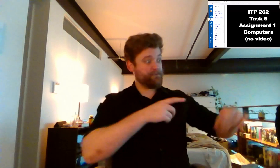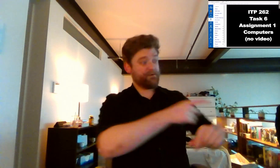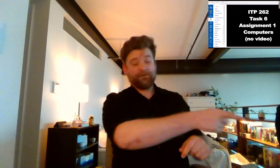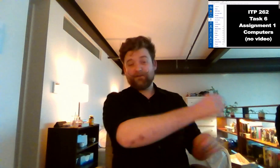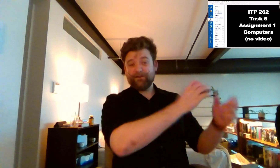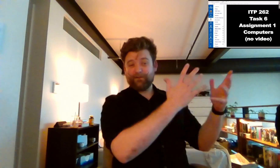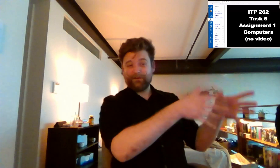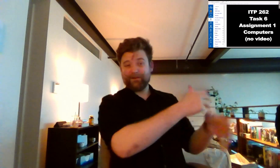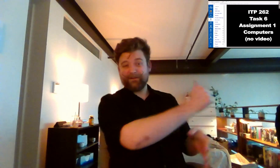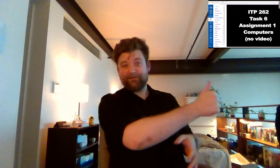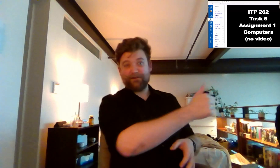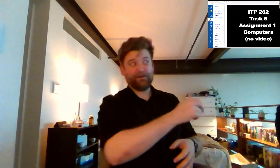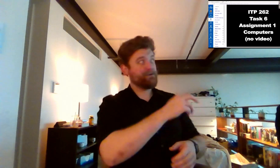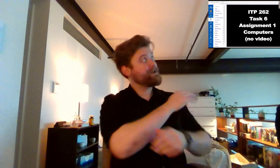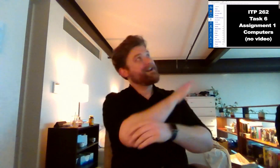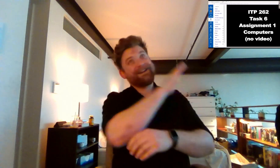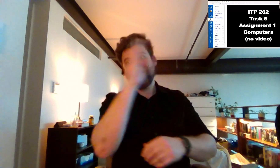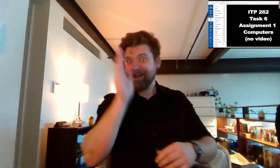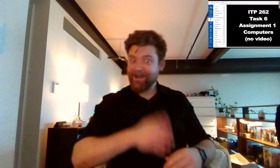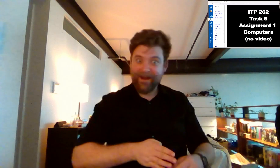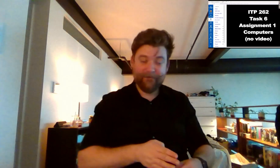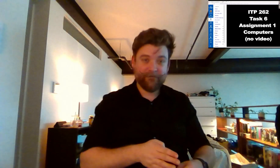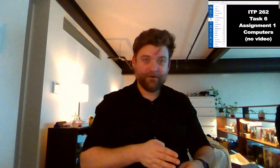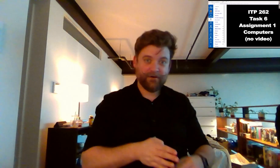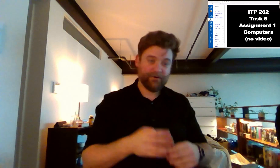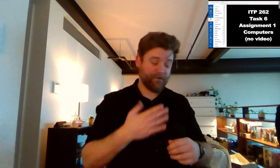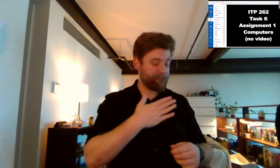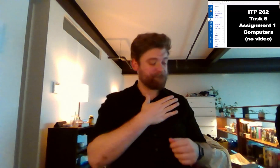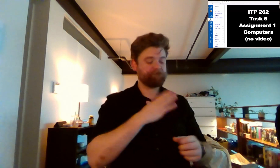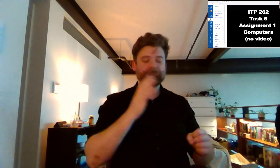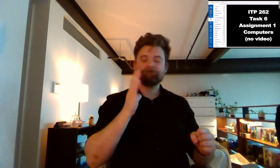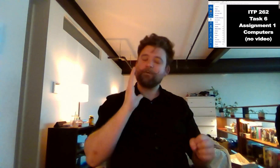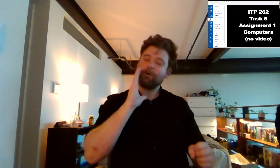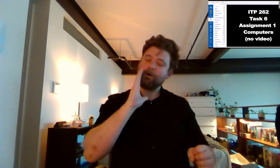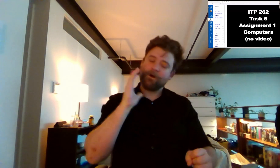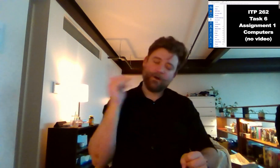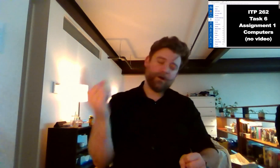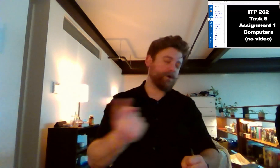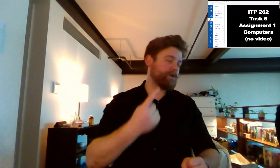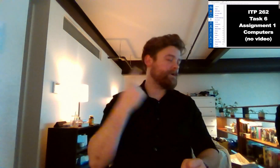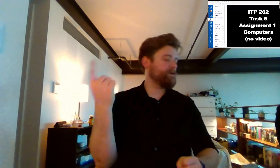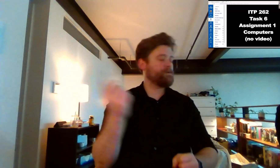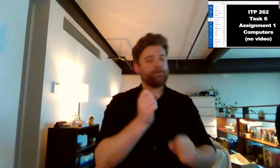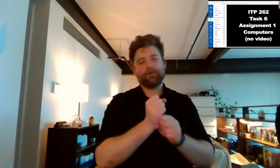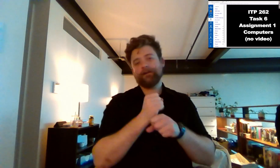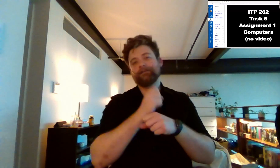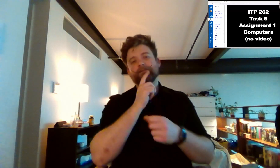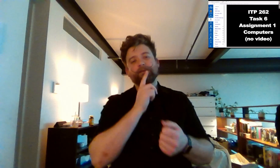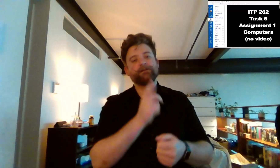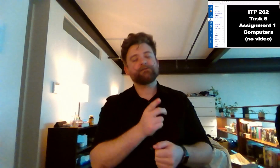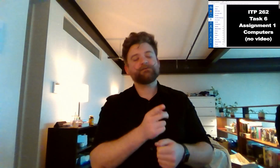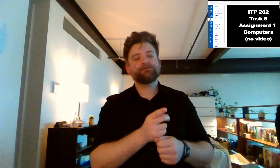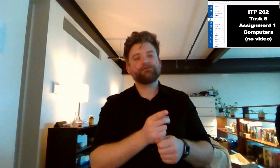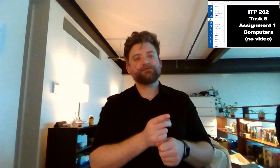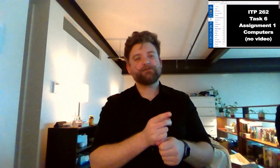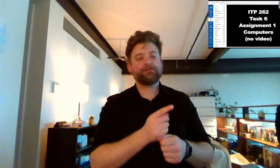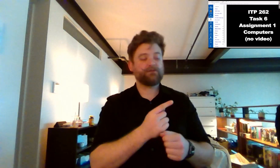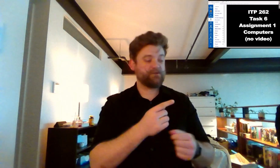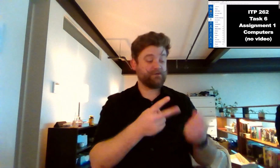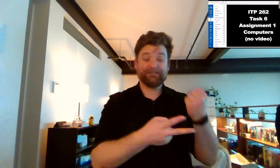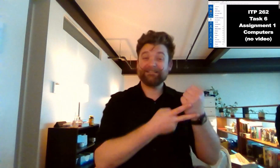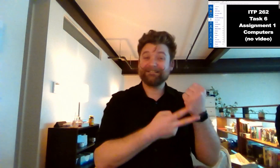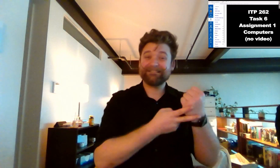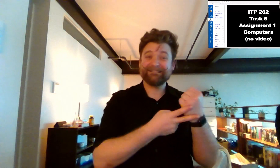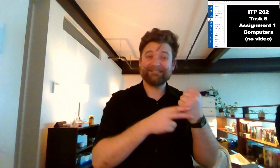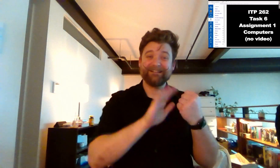And then when we save our work in the lab, we go to save it as what? Where do you always save